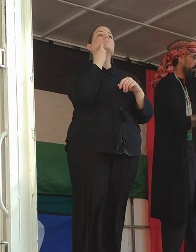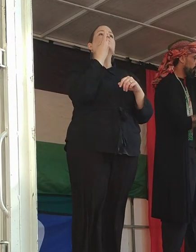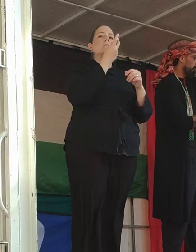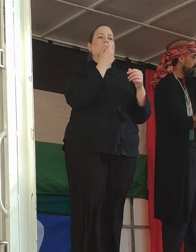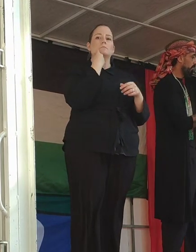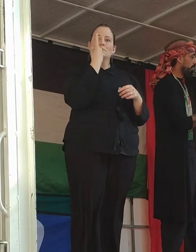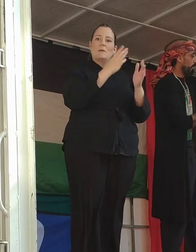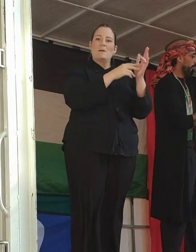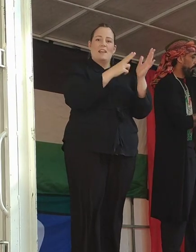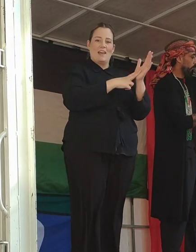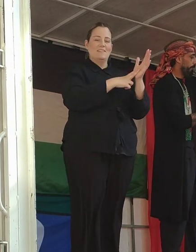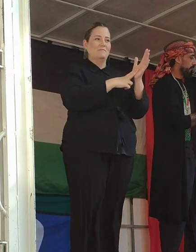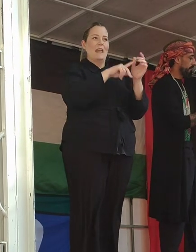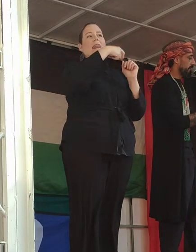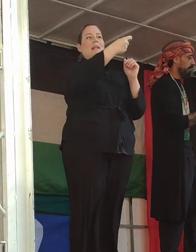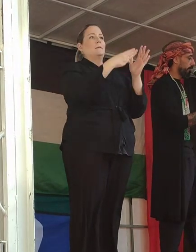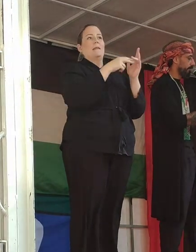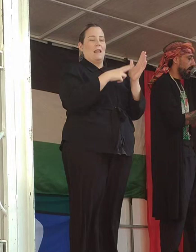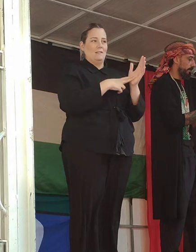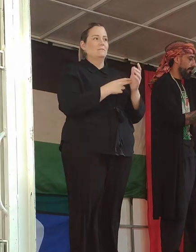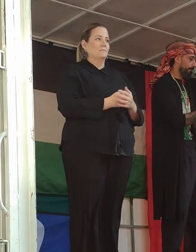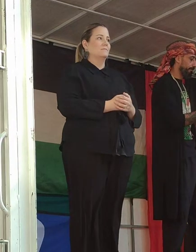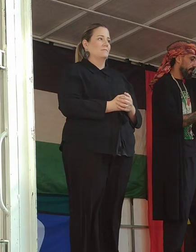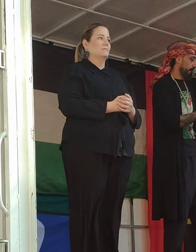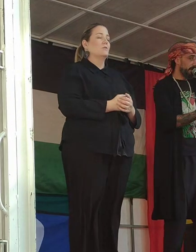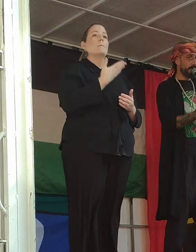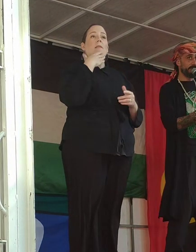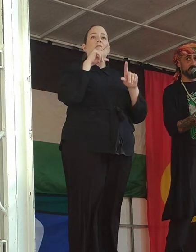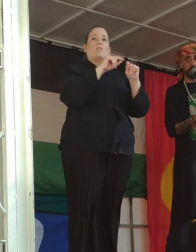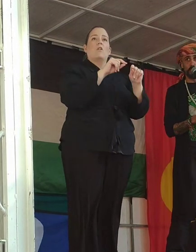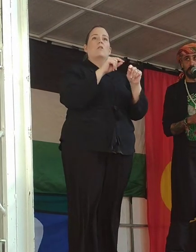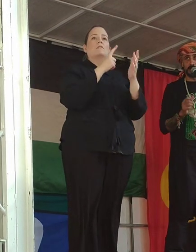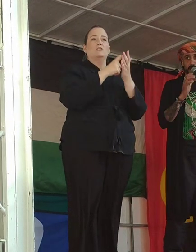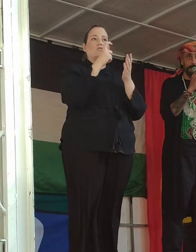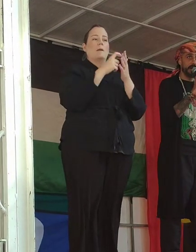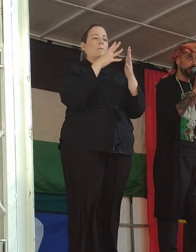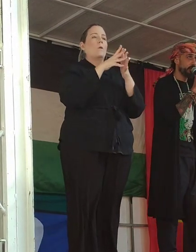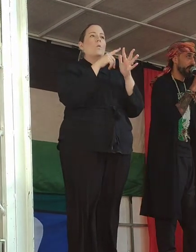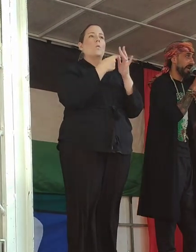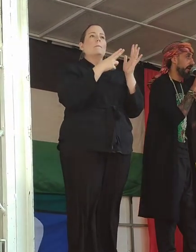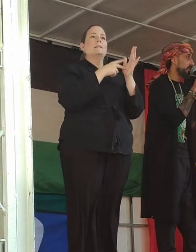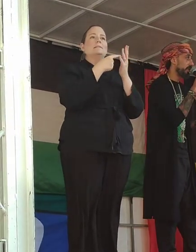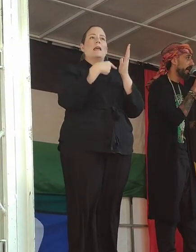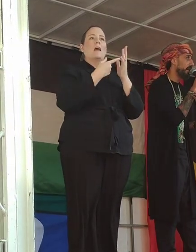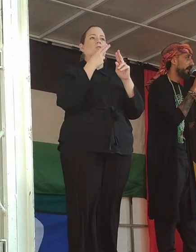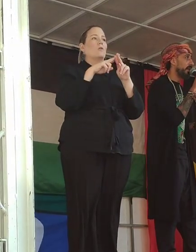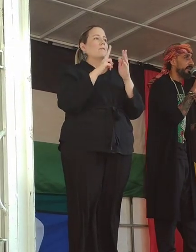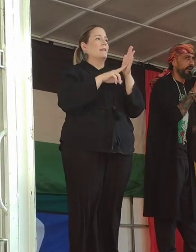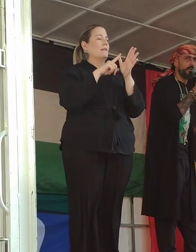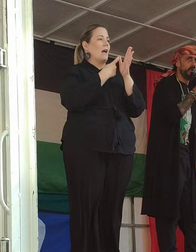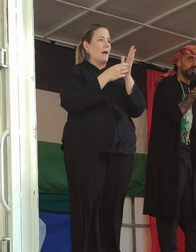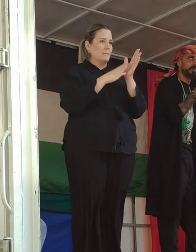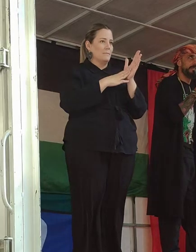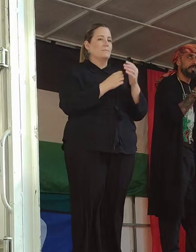Monday. And also for more information, follow Weapons out of Nam. There's a lot more that's going to happen. And also we have the